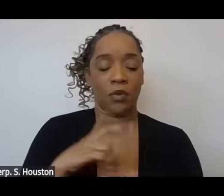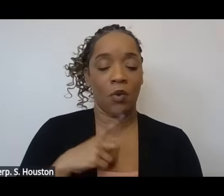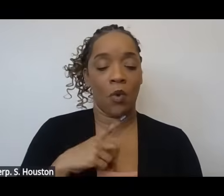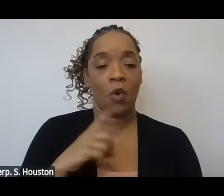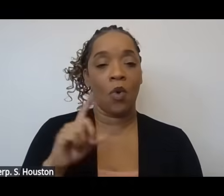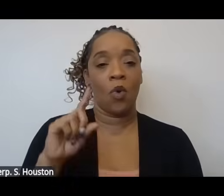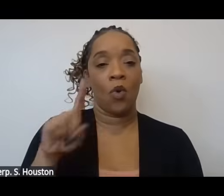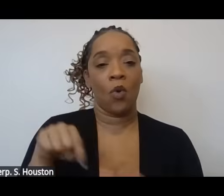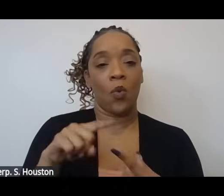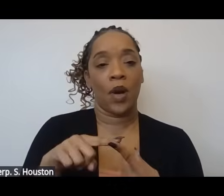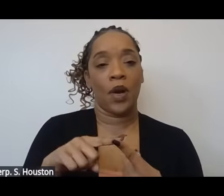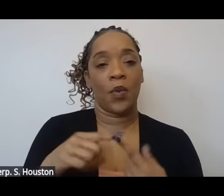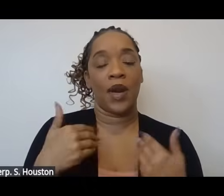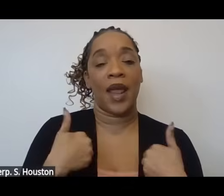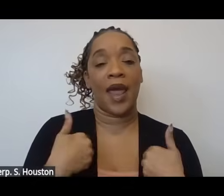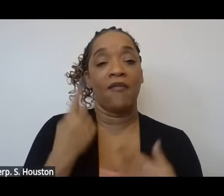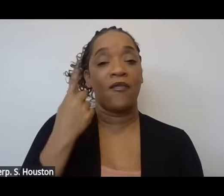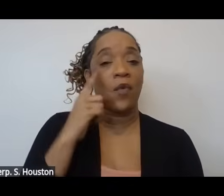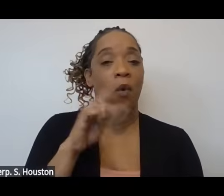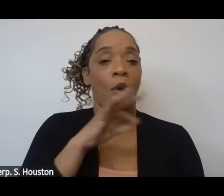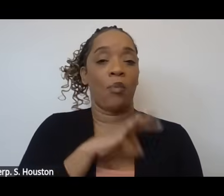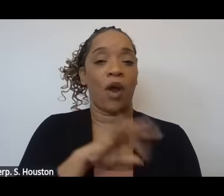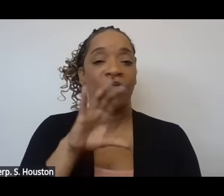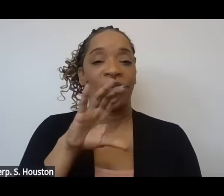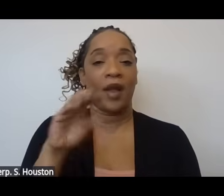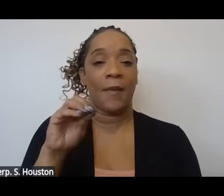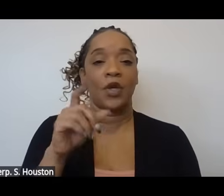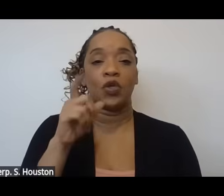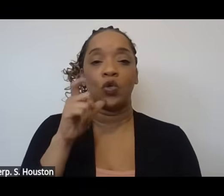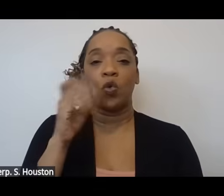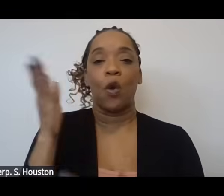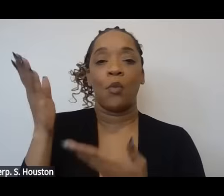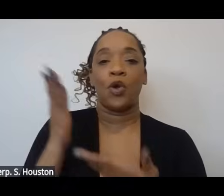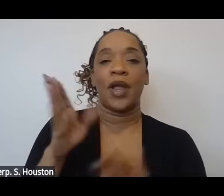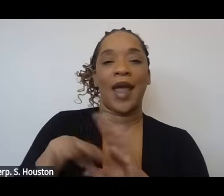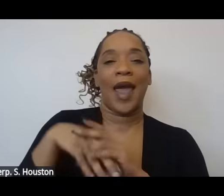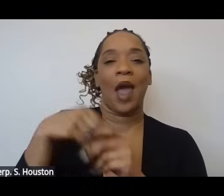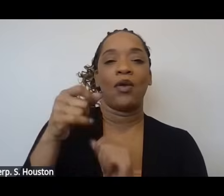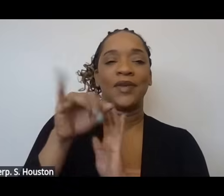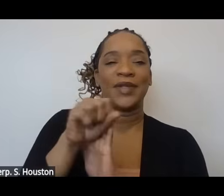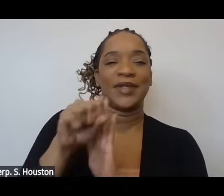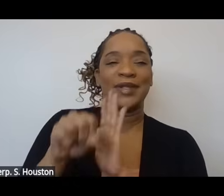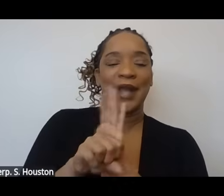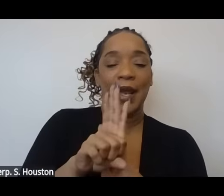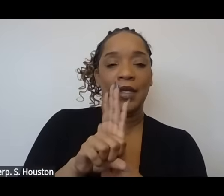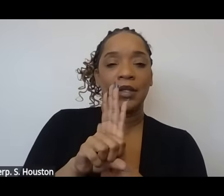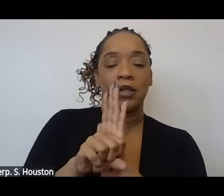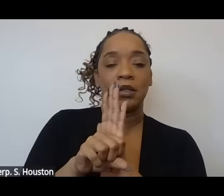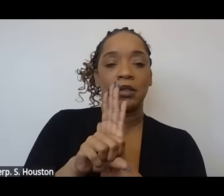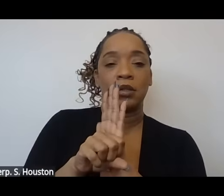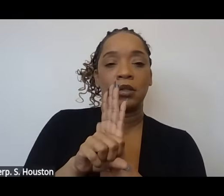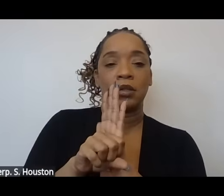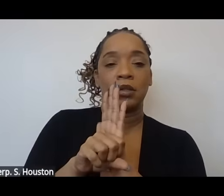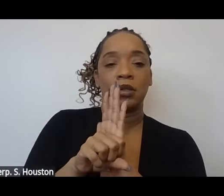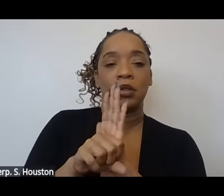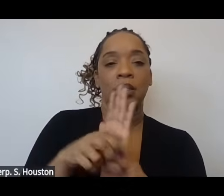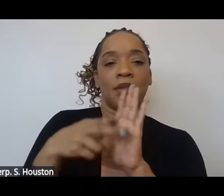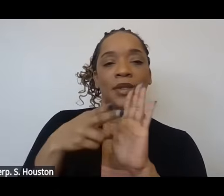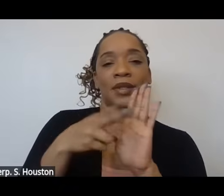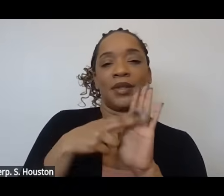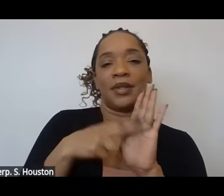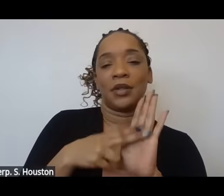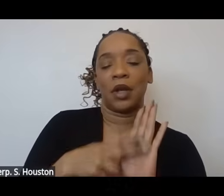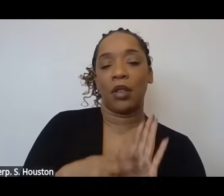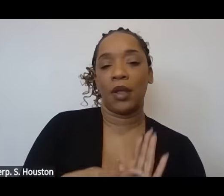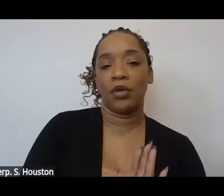been for-profit companies who are bringing in out-of-state circulators, and they are bussing them around the